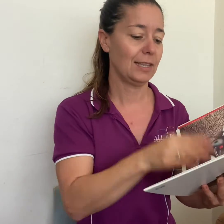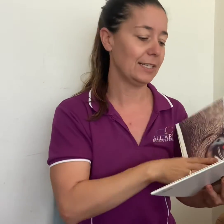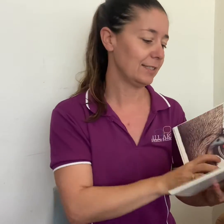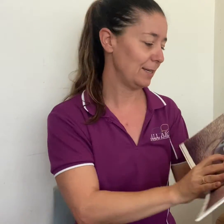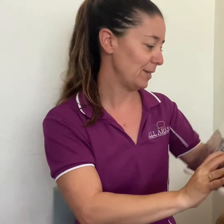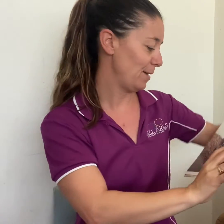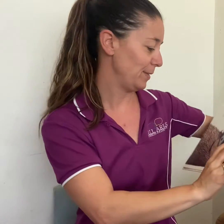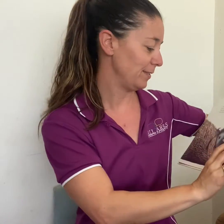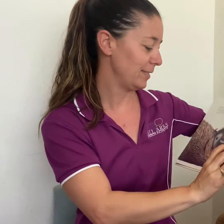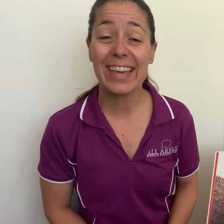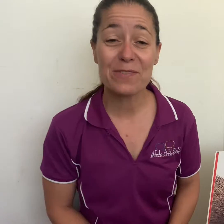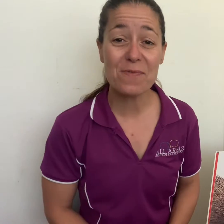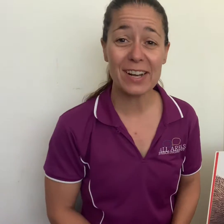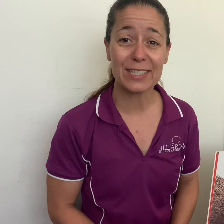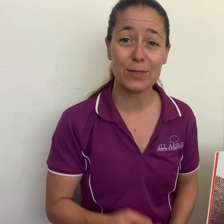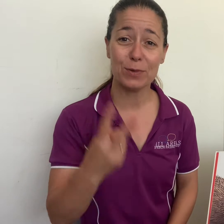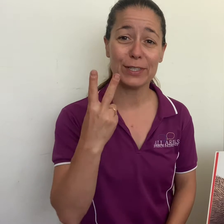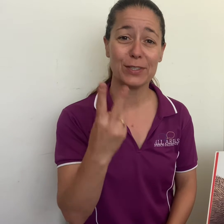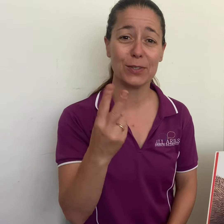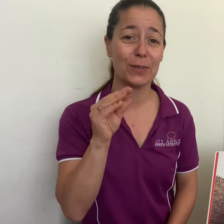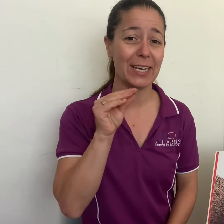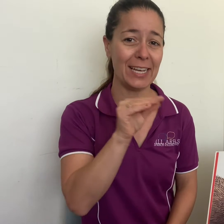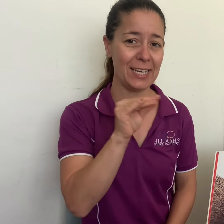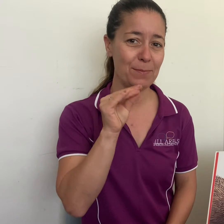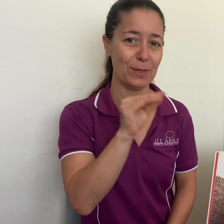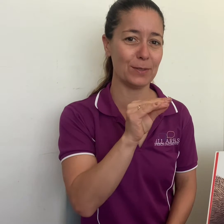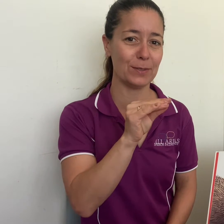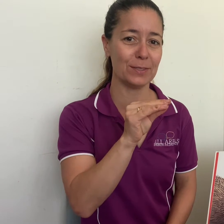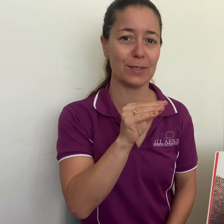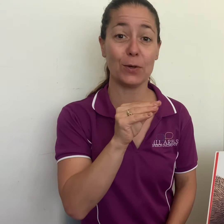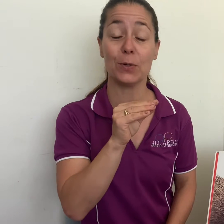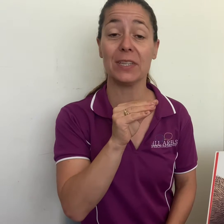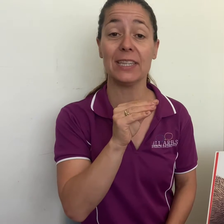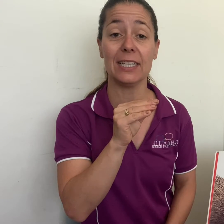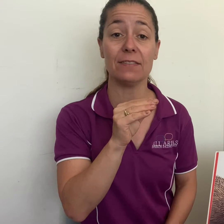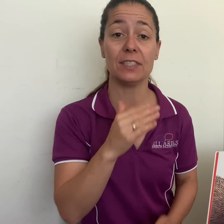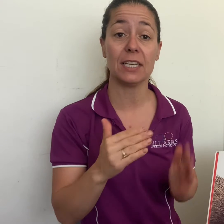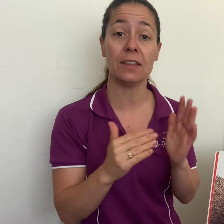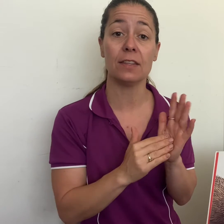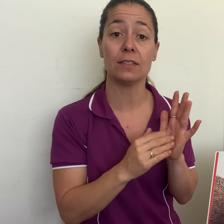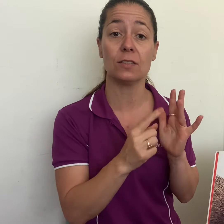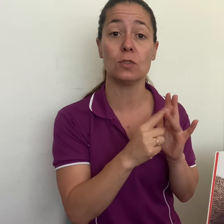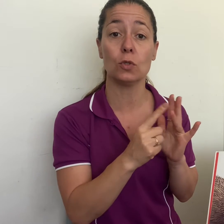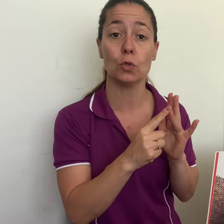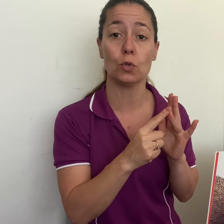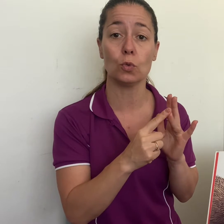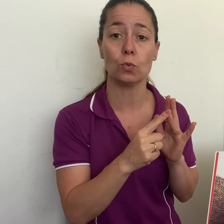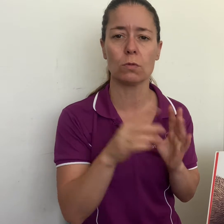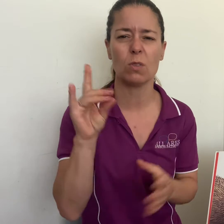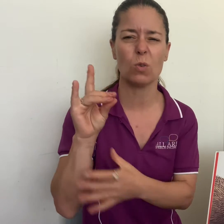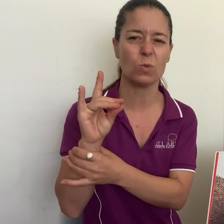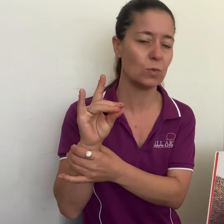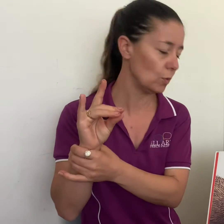Let's see what happens. There once were 2 emus who lived in the zoo, or zoo.